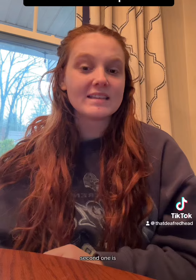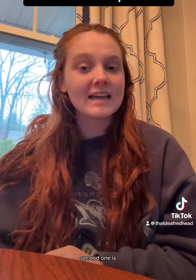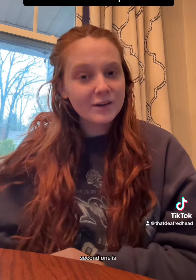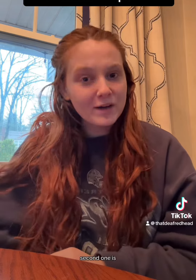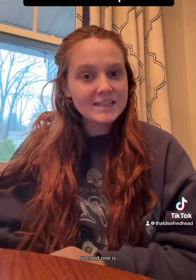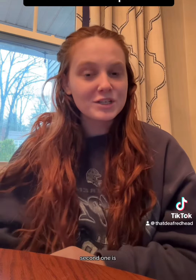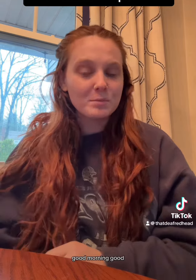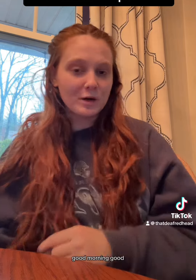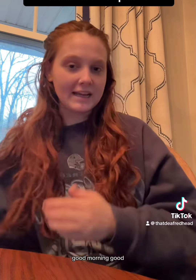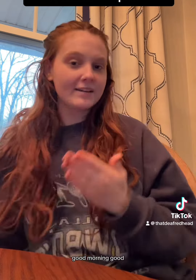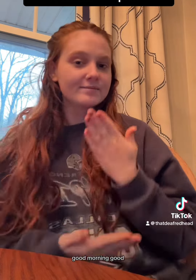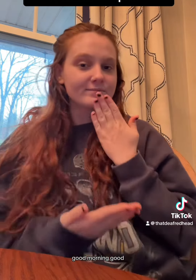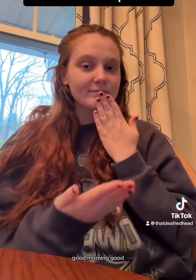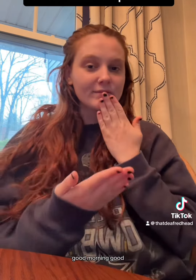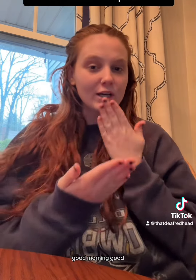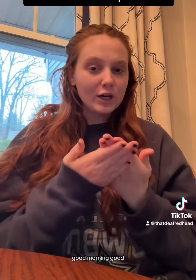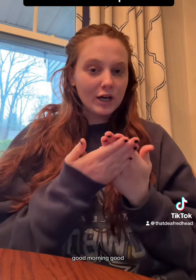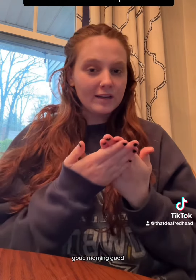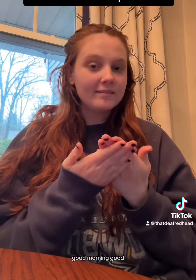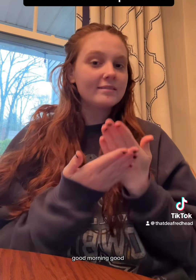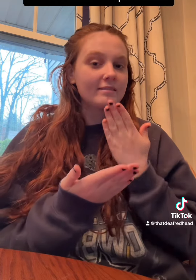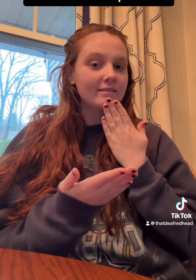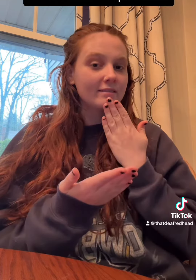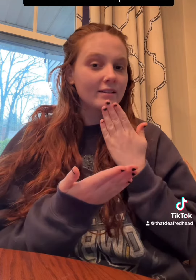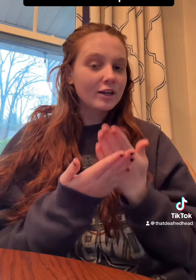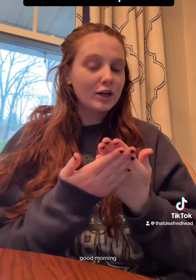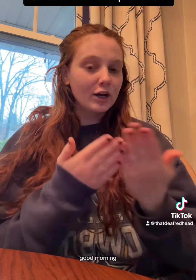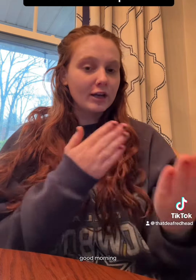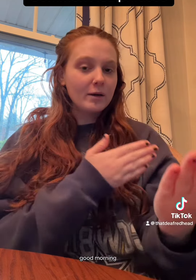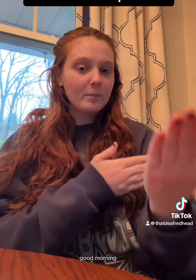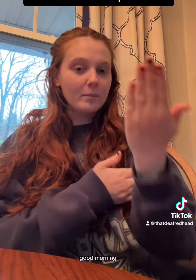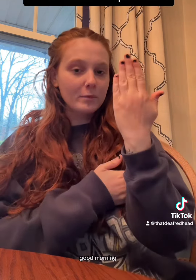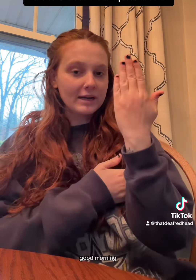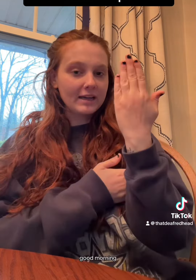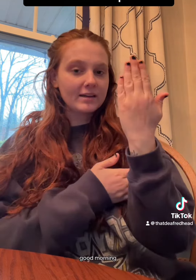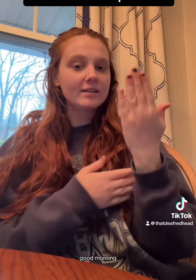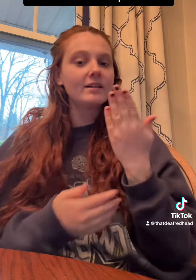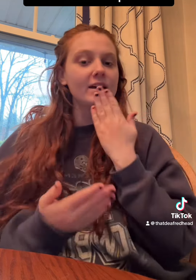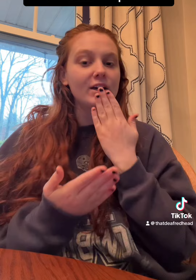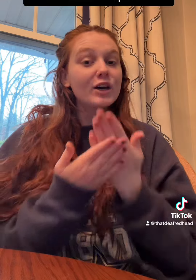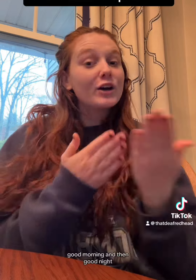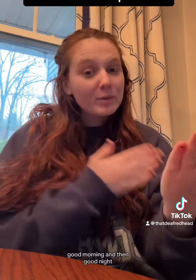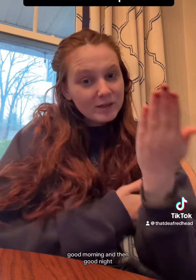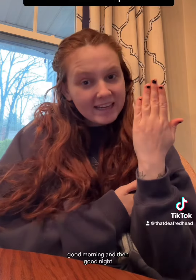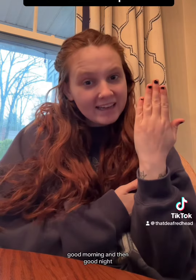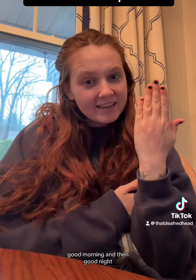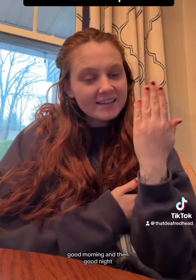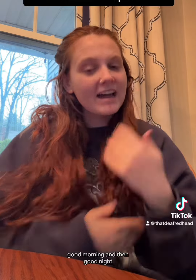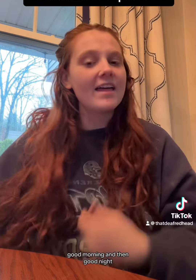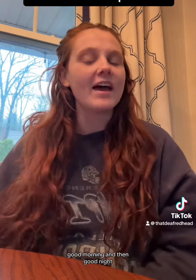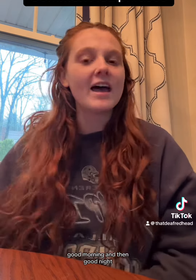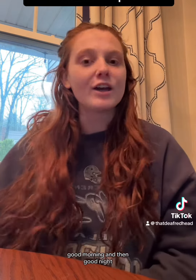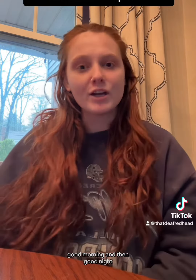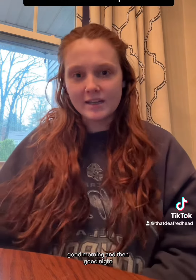Second one is good morning. Good morning. Good morning. And then good